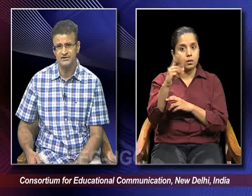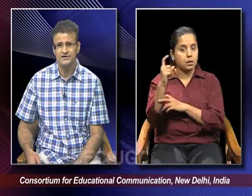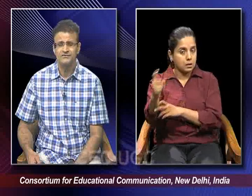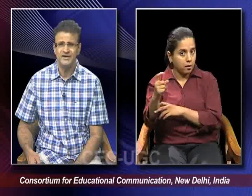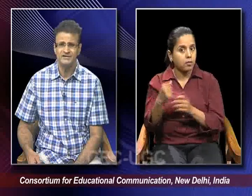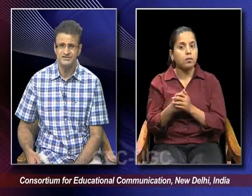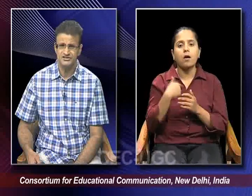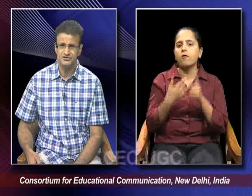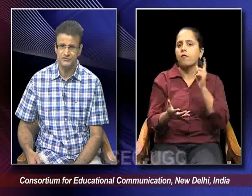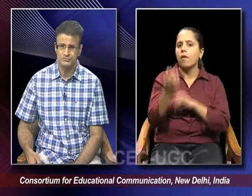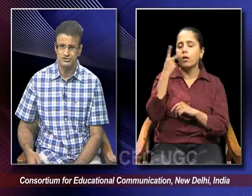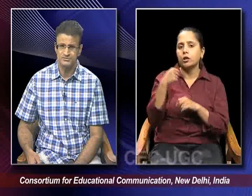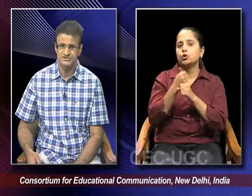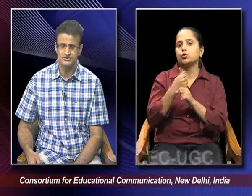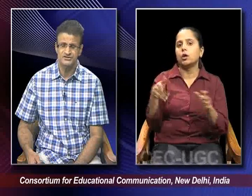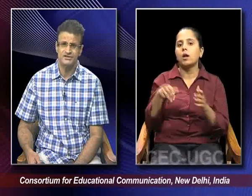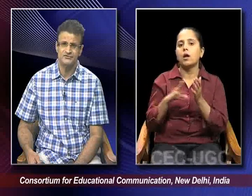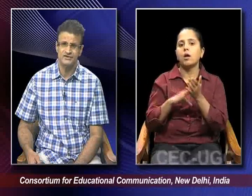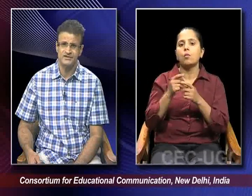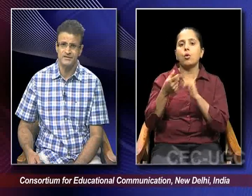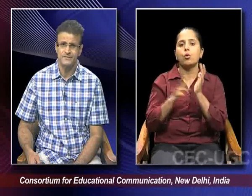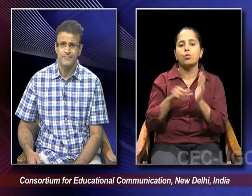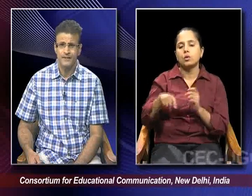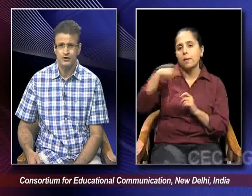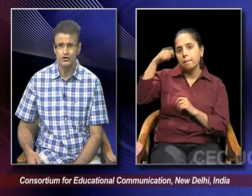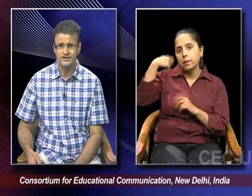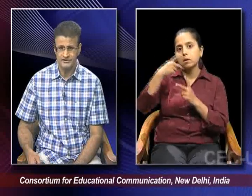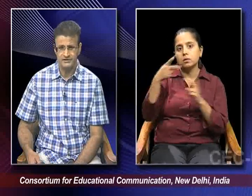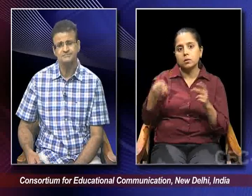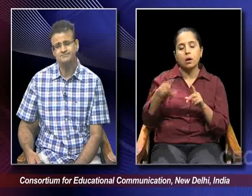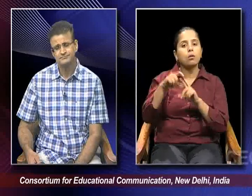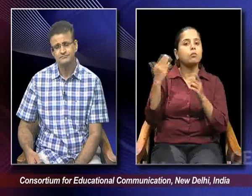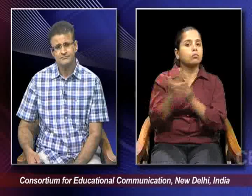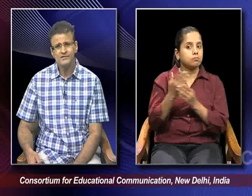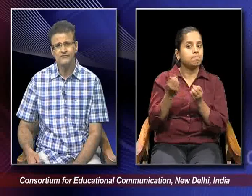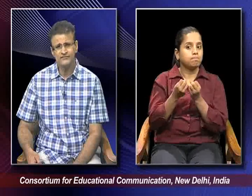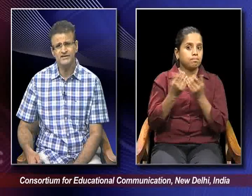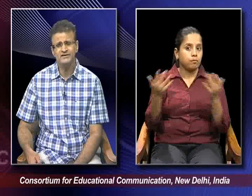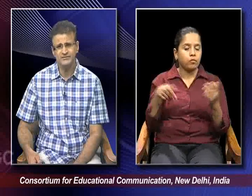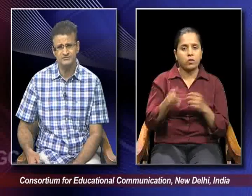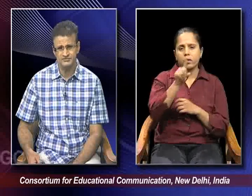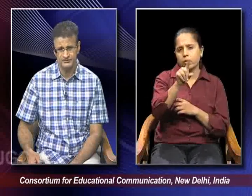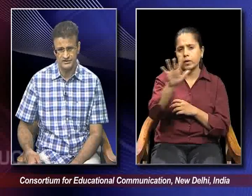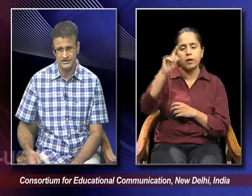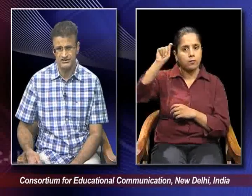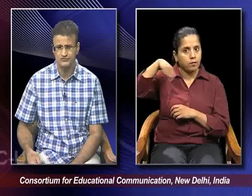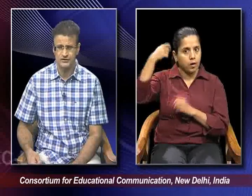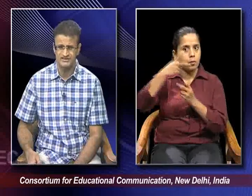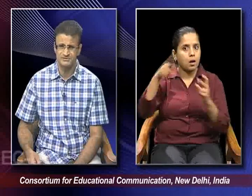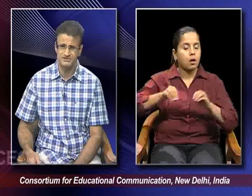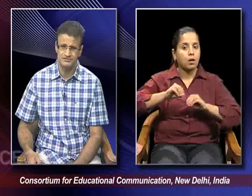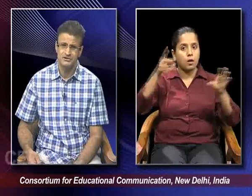we find that the General of the Motion Picture Society of India documented 15 films which were released